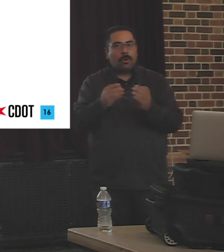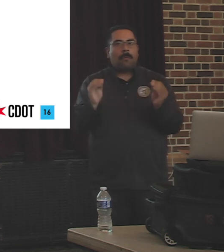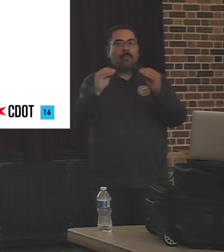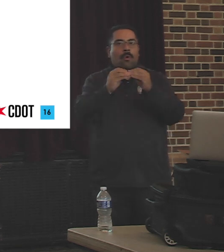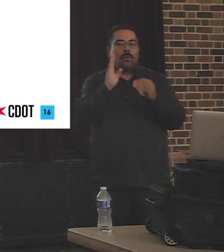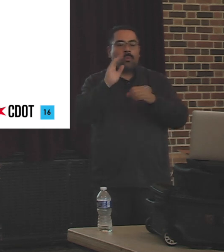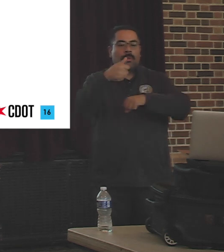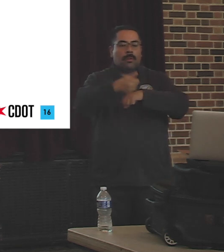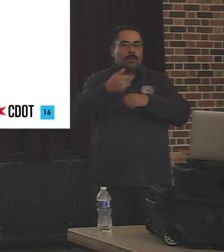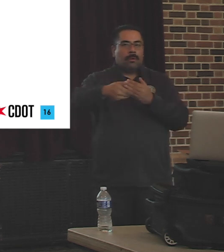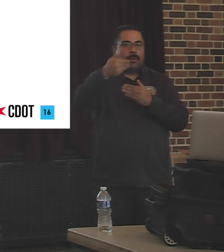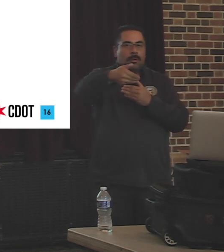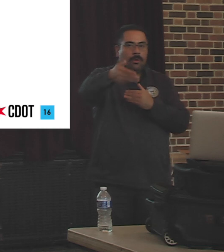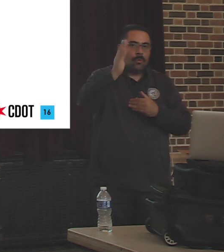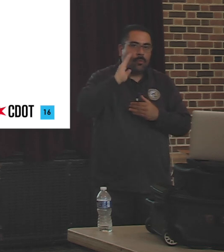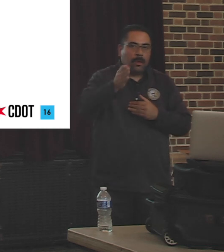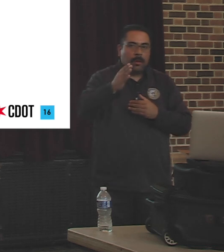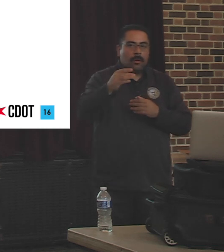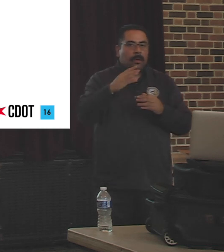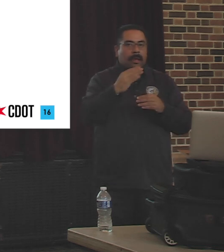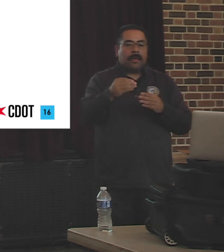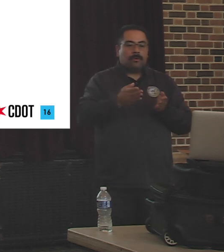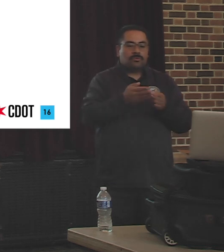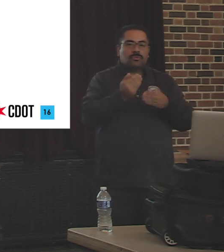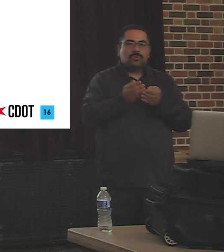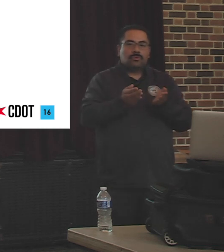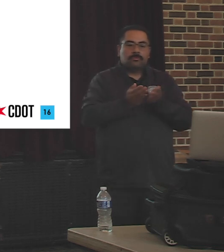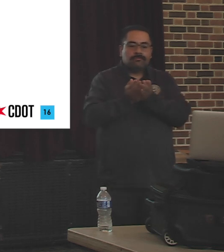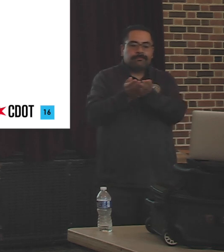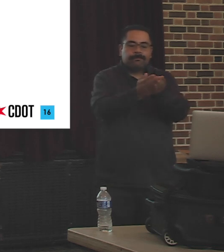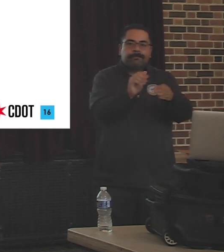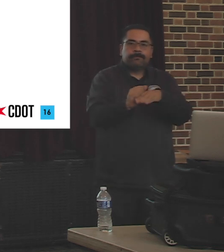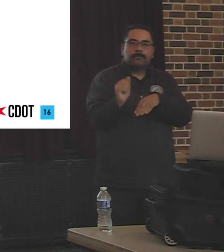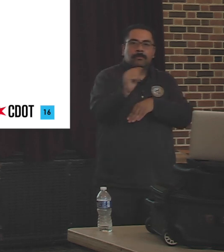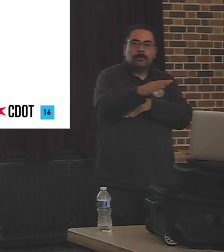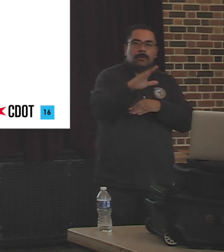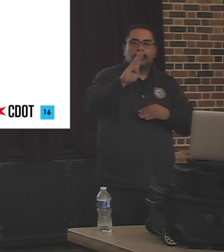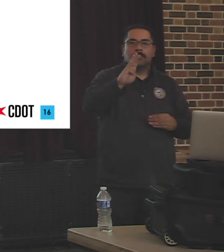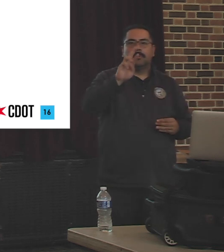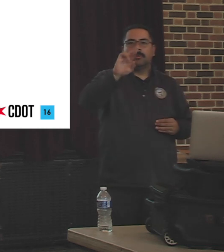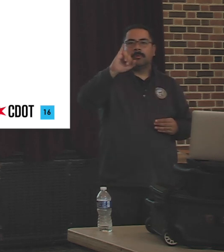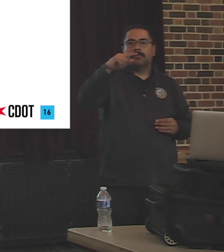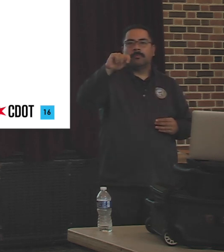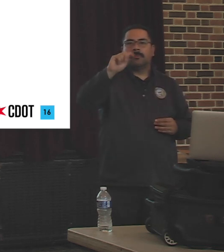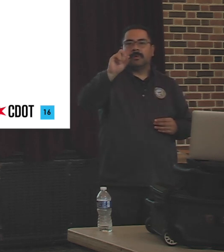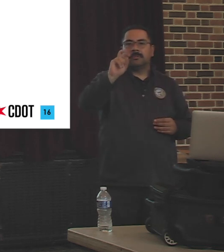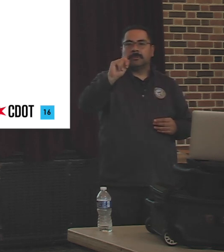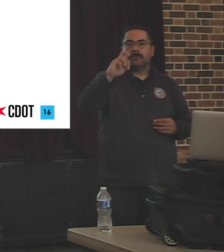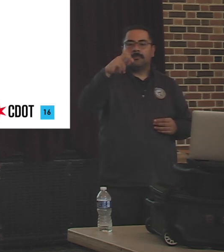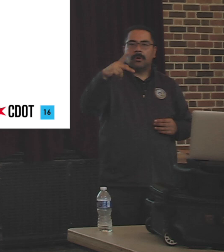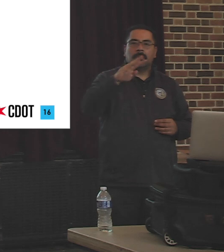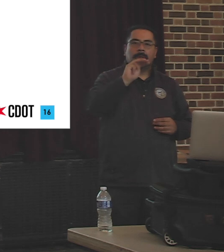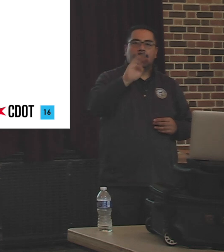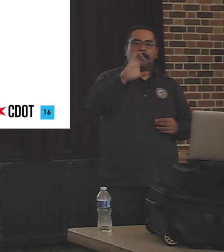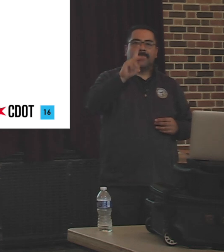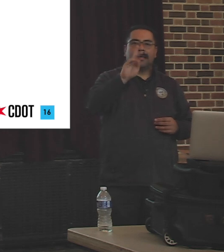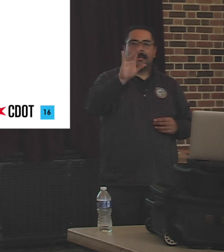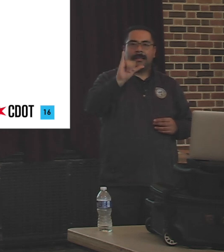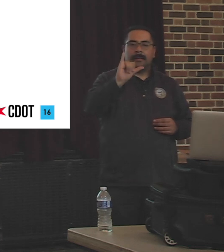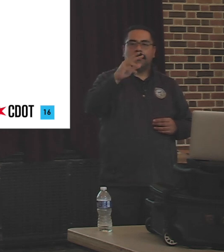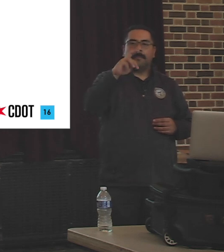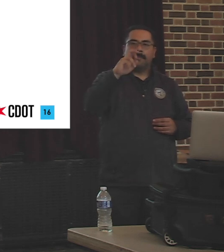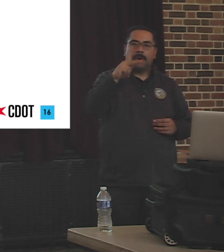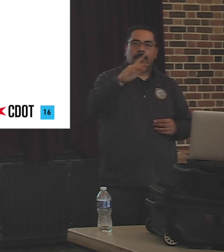then we've continued that work across the shipping canal to the south in the Brighton Park, McKinley Park, Gage Park neighborhood. And